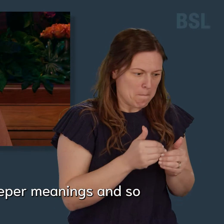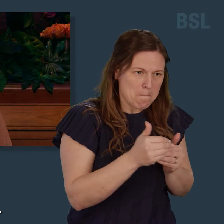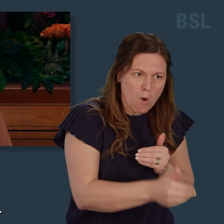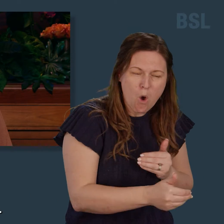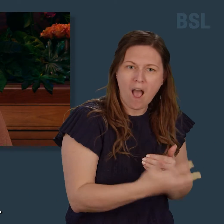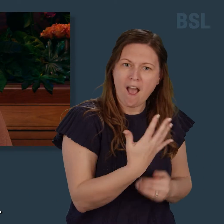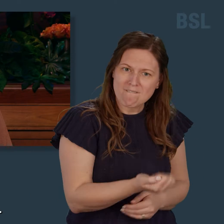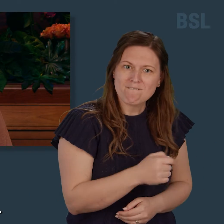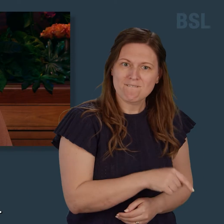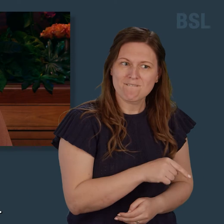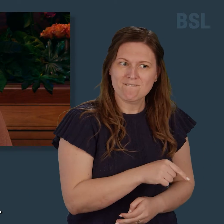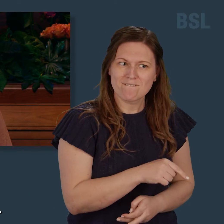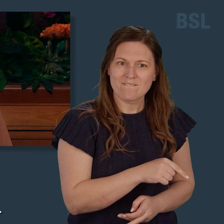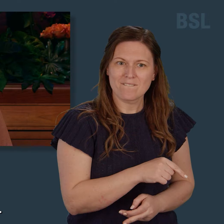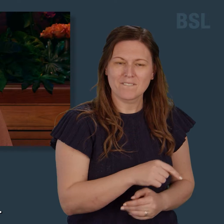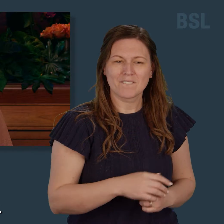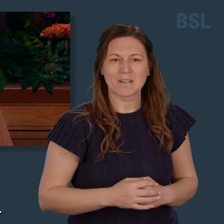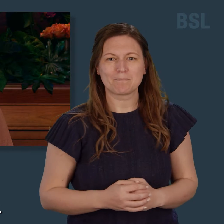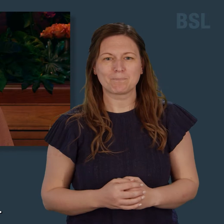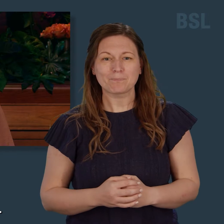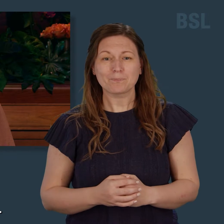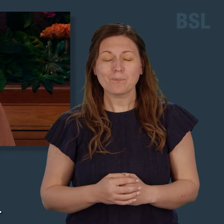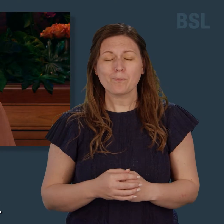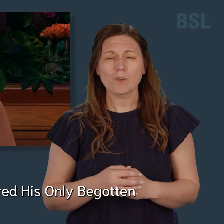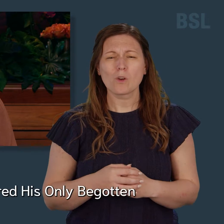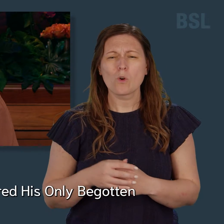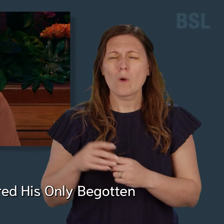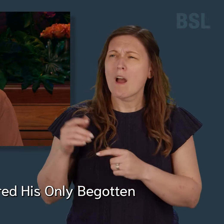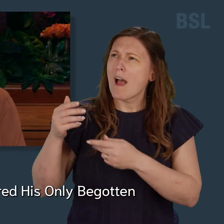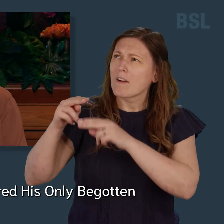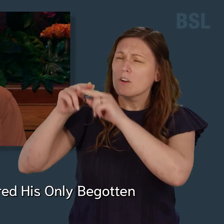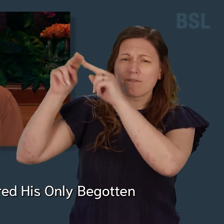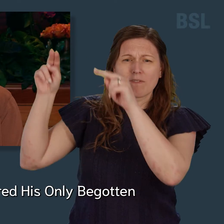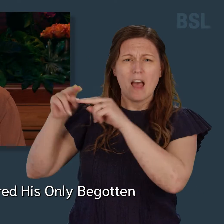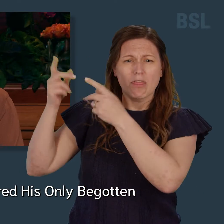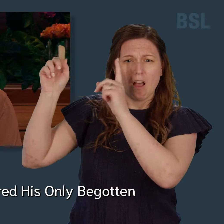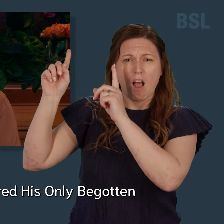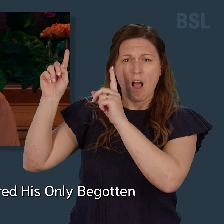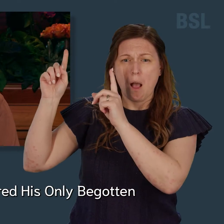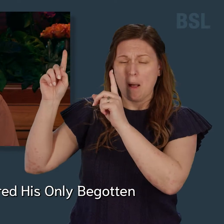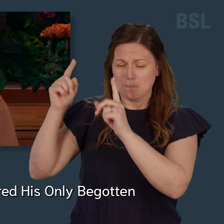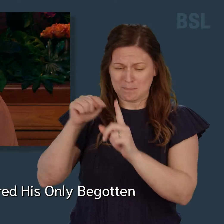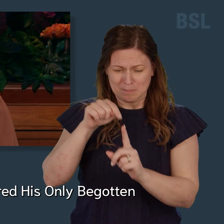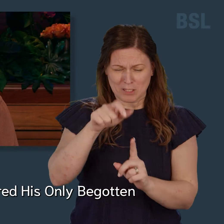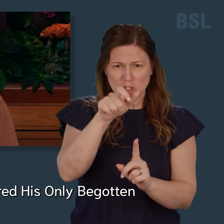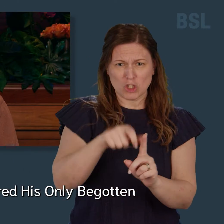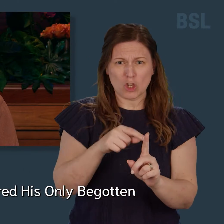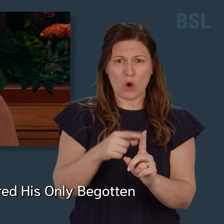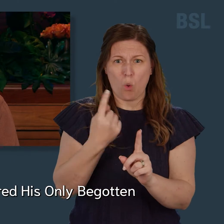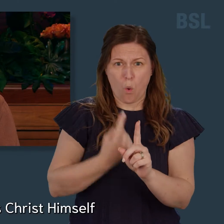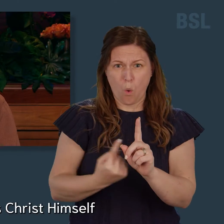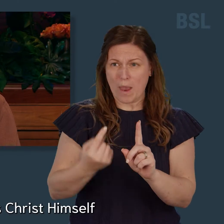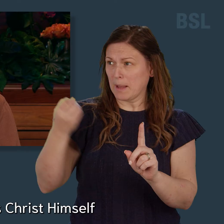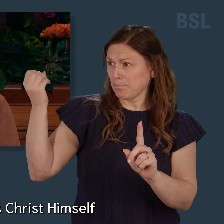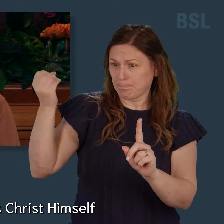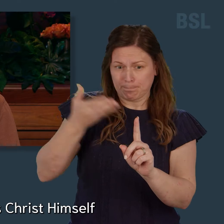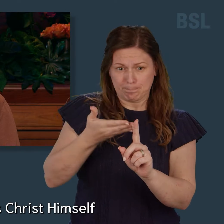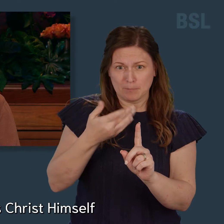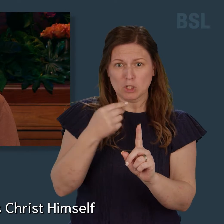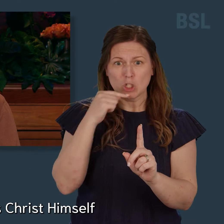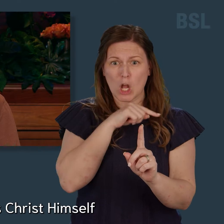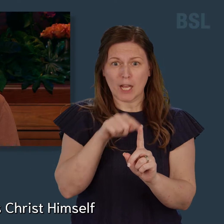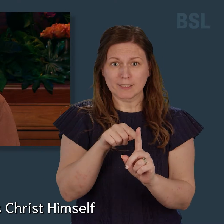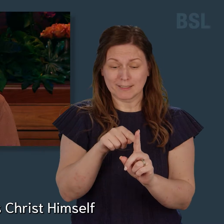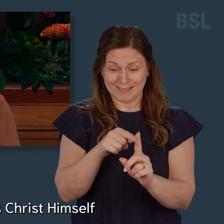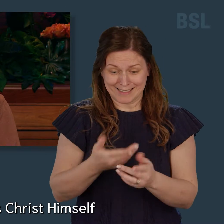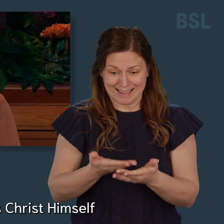much more to get out of those stories. When God the Father offered his only begotten Son as a sacrifice